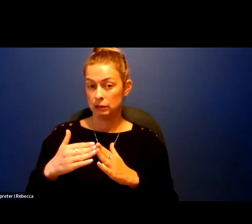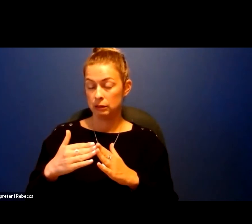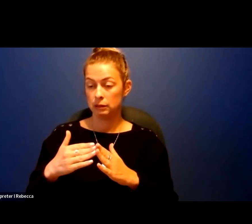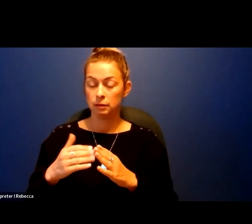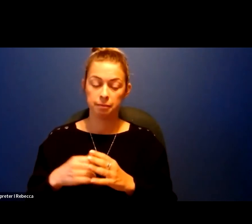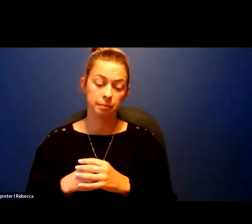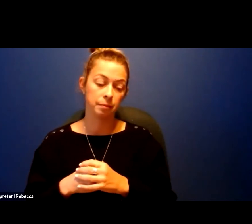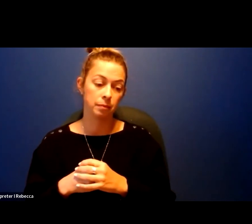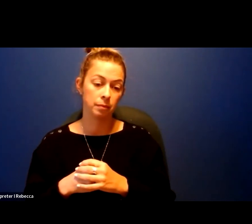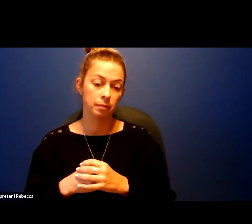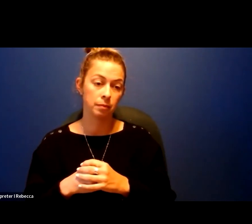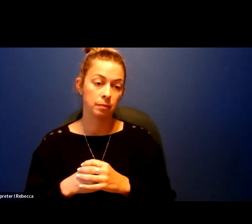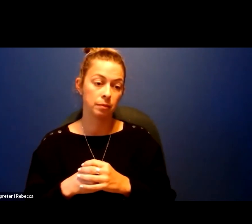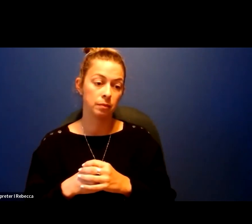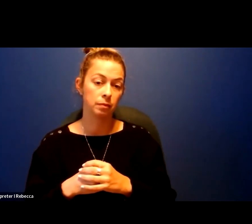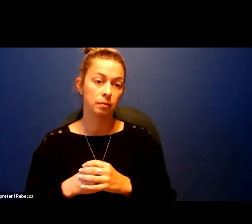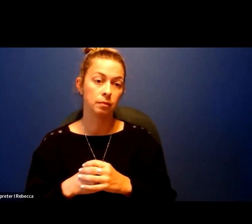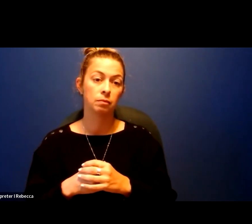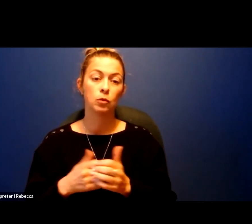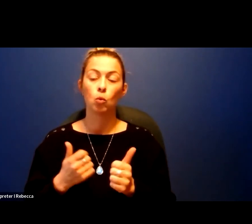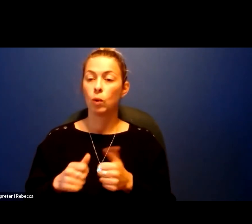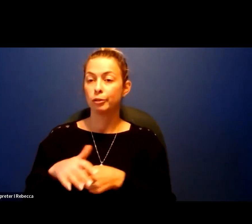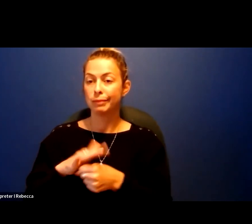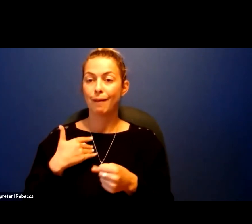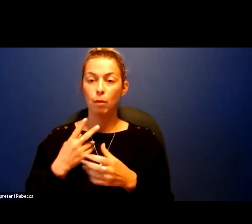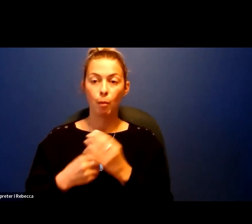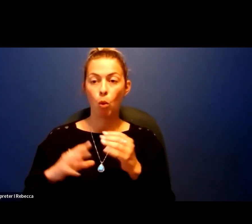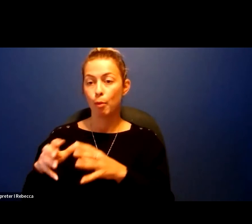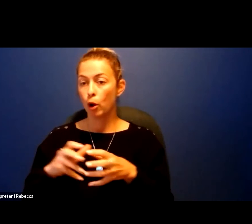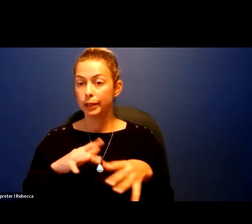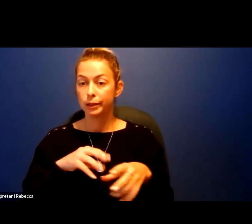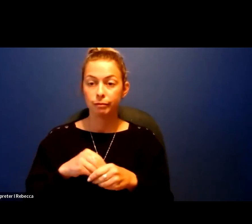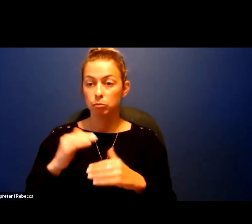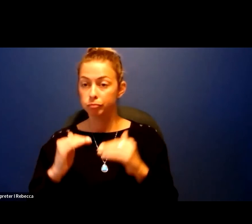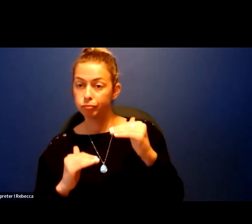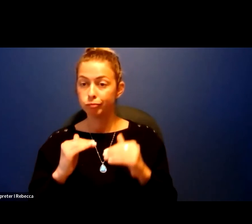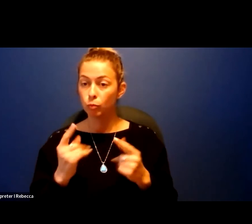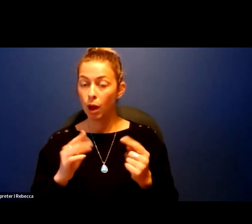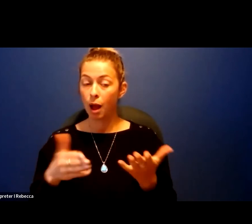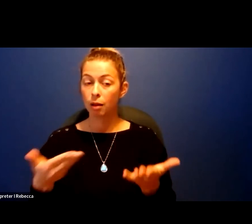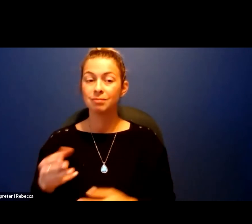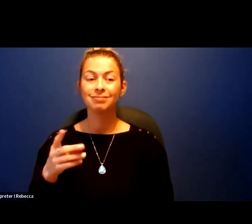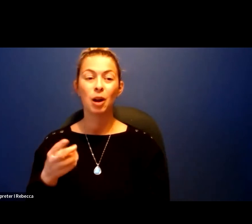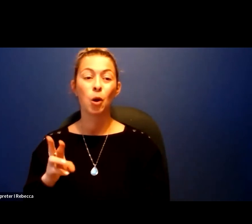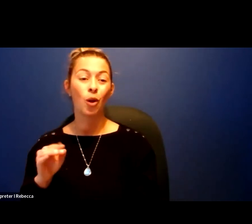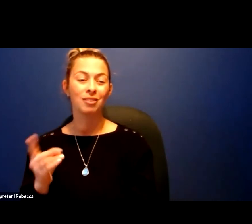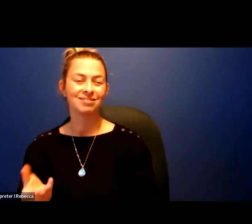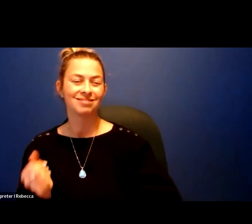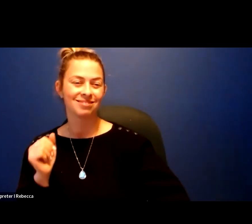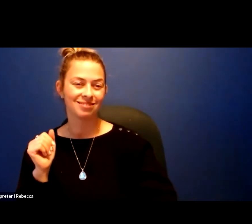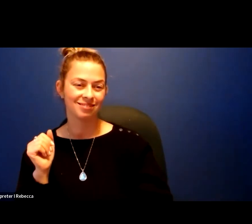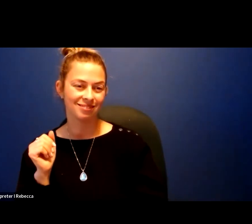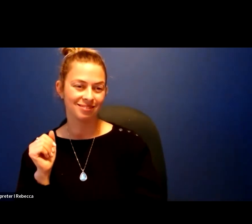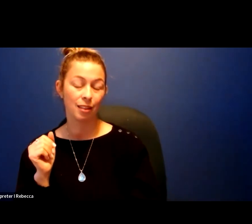both parties with improving Baltimore City? Okay, Dr. Works, I think this one is for you. That's an easy one,